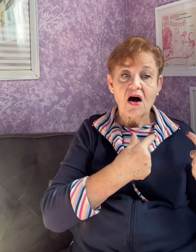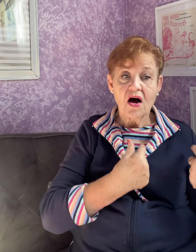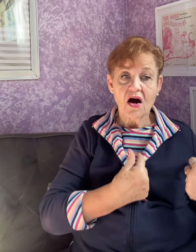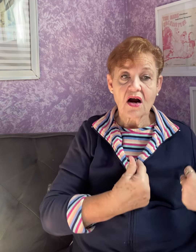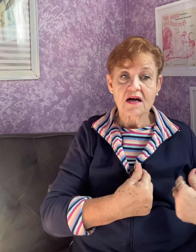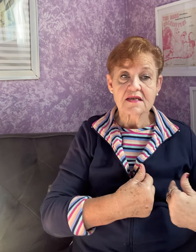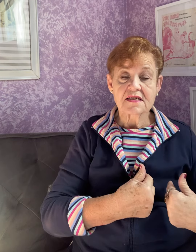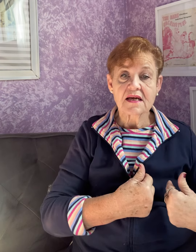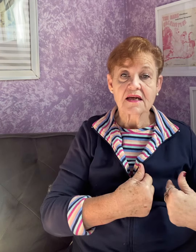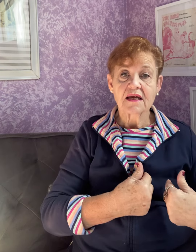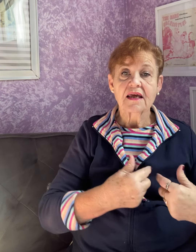hearts,